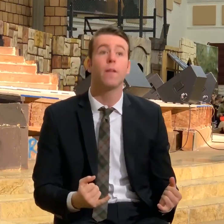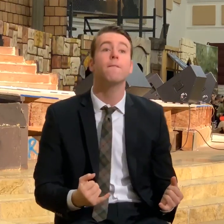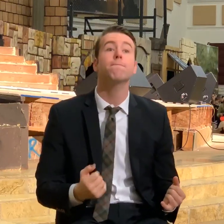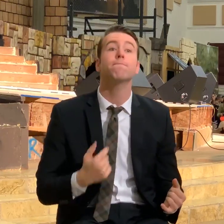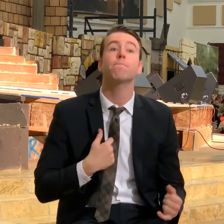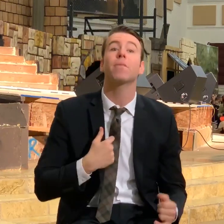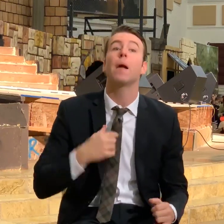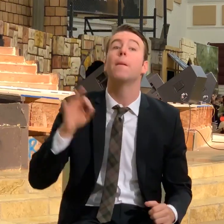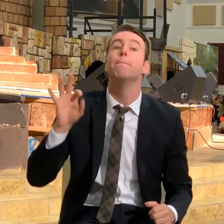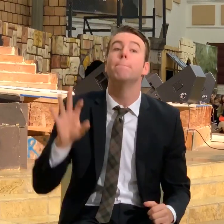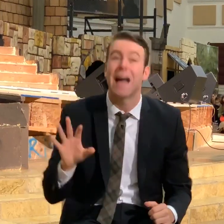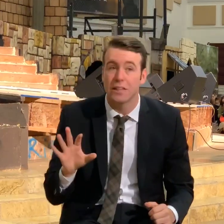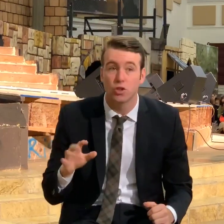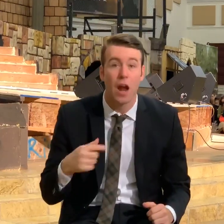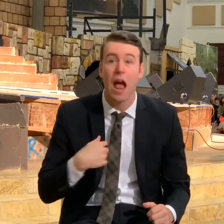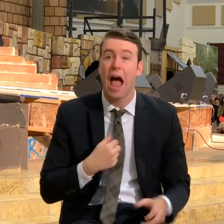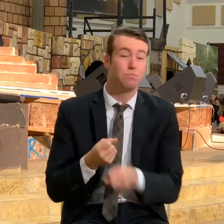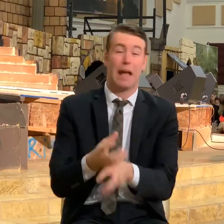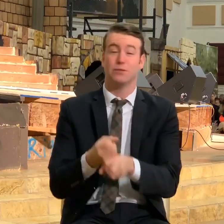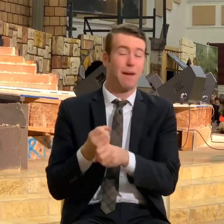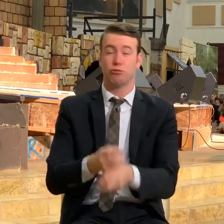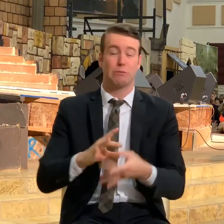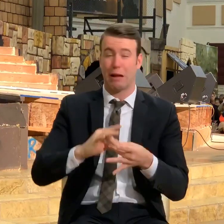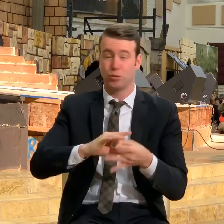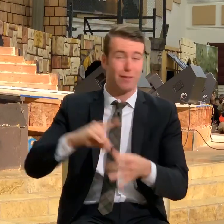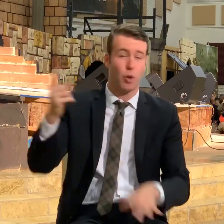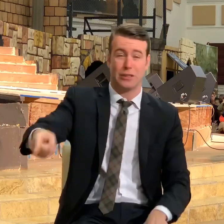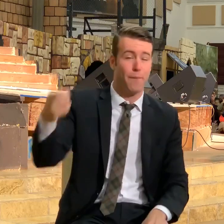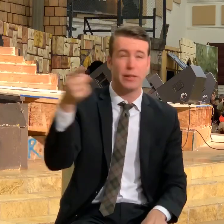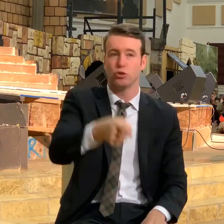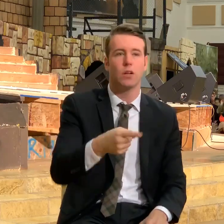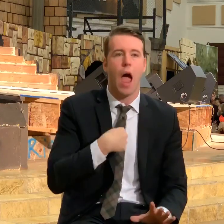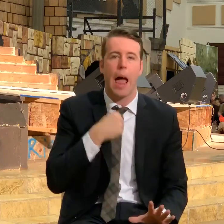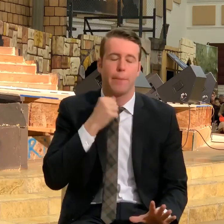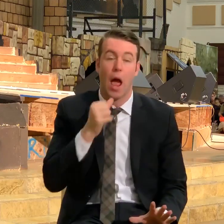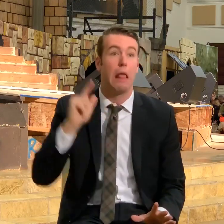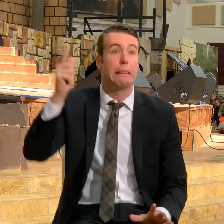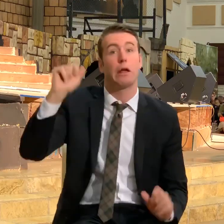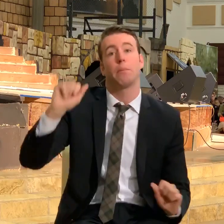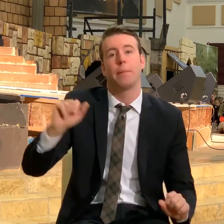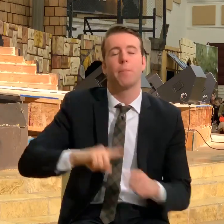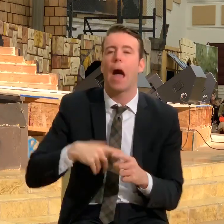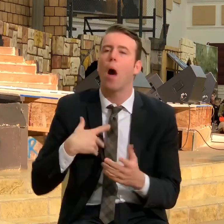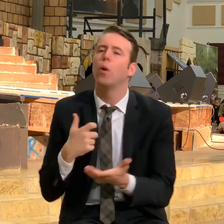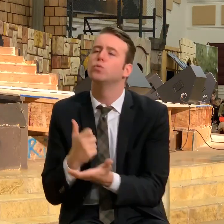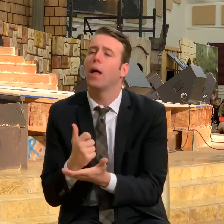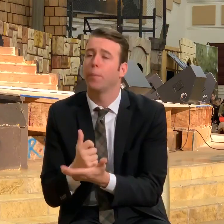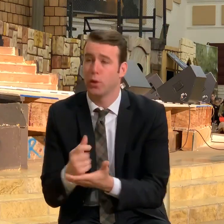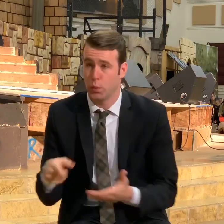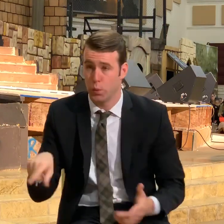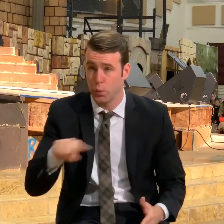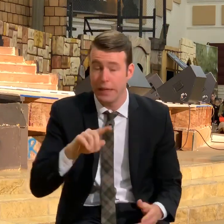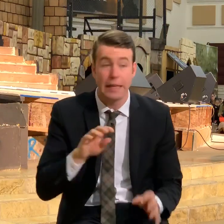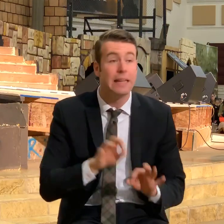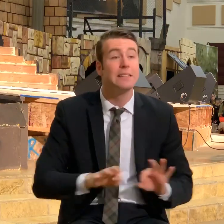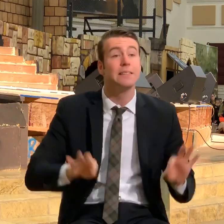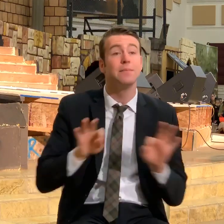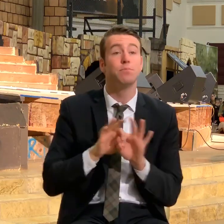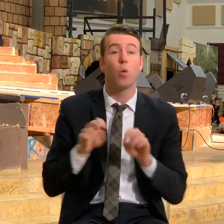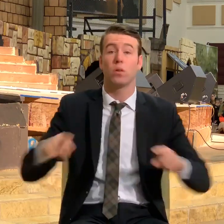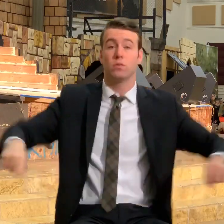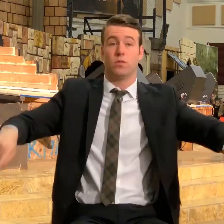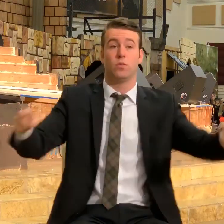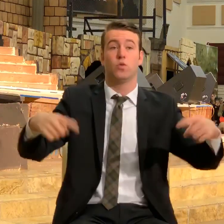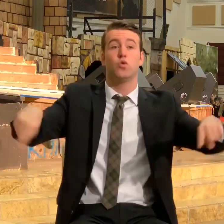I'm being a pastor today. I'm not screaming. We're not running yet. Maybe we will in a minute, but I want to help you. And it's important for you as